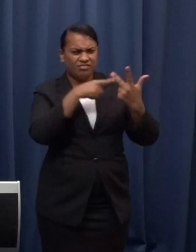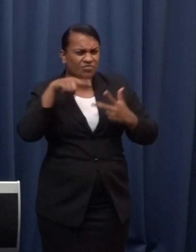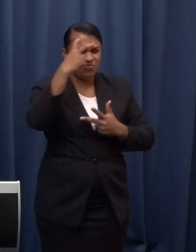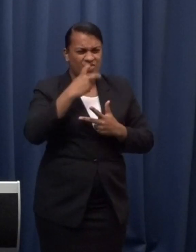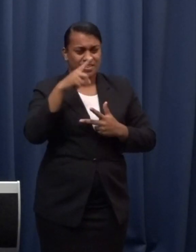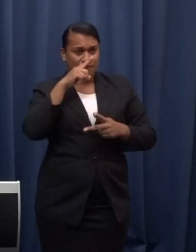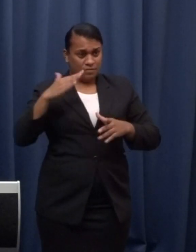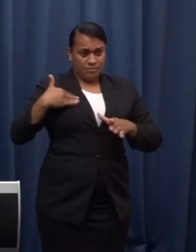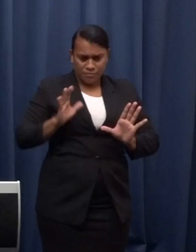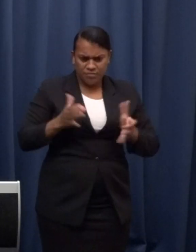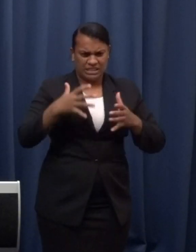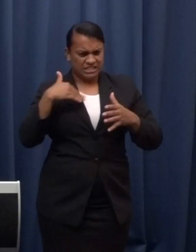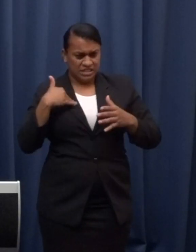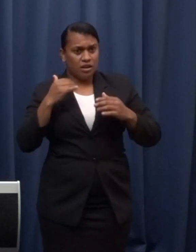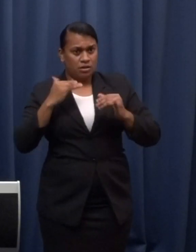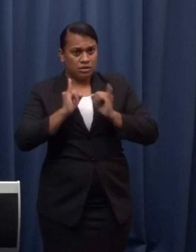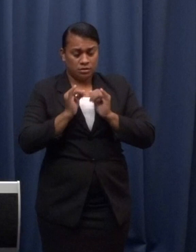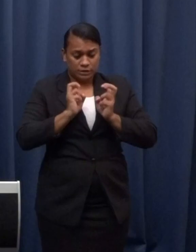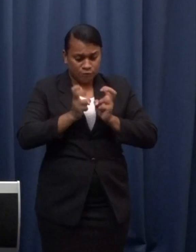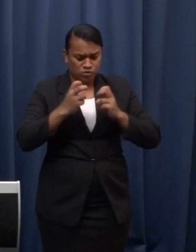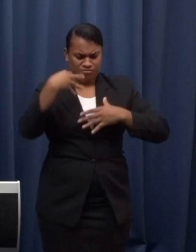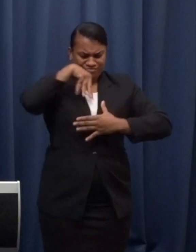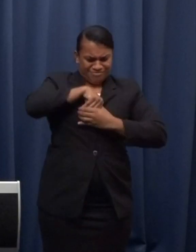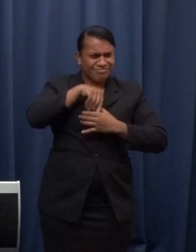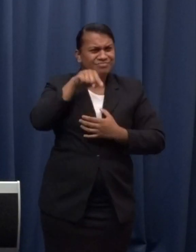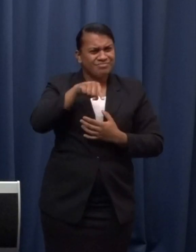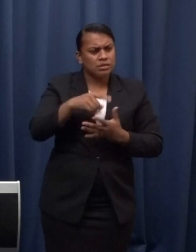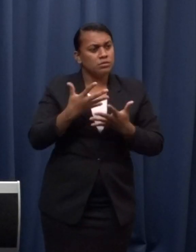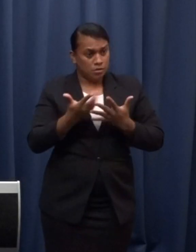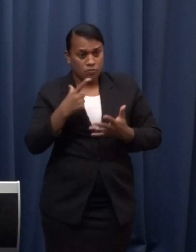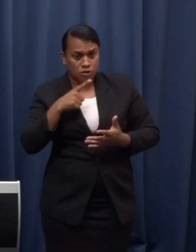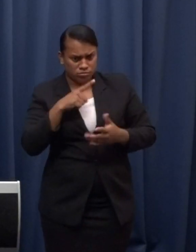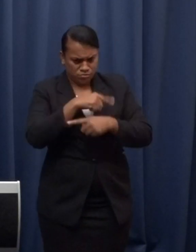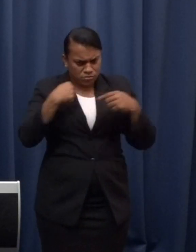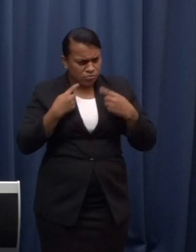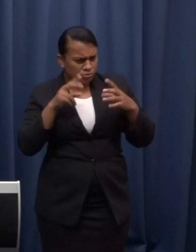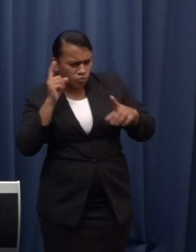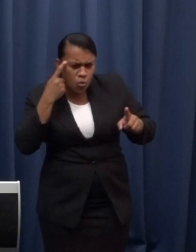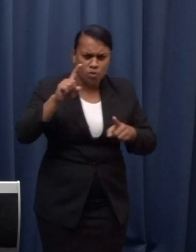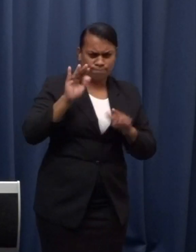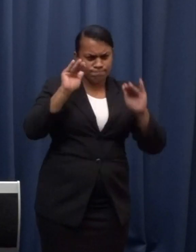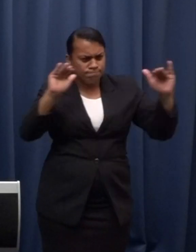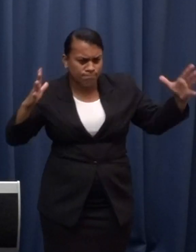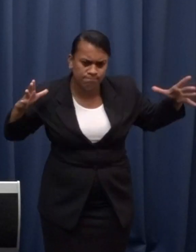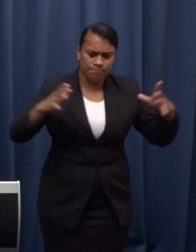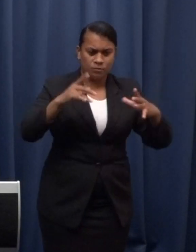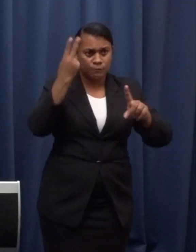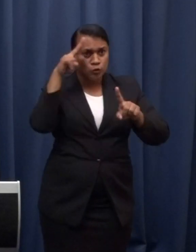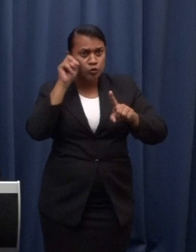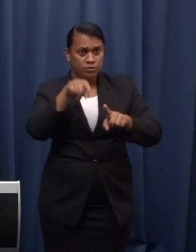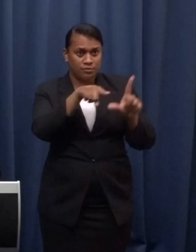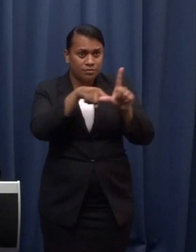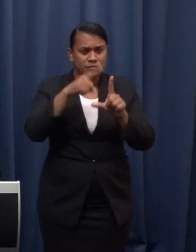NCDs. That is why I'm calling on all Fijians, particularly on young people, to exercise the greatest levels of